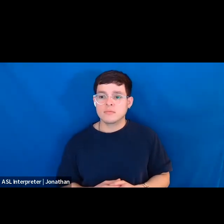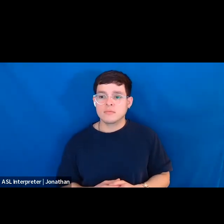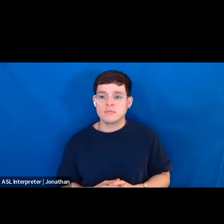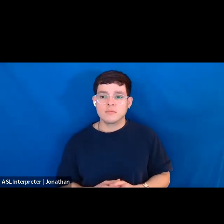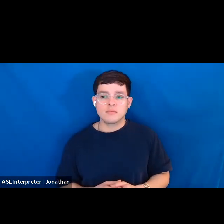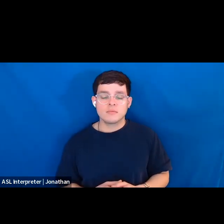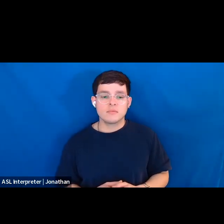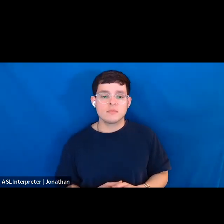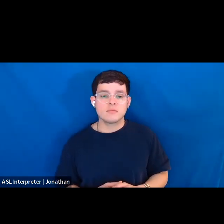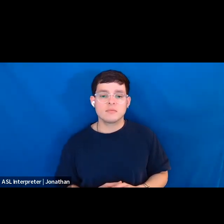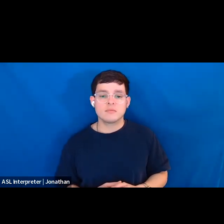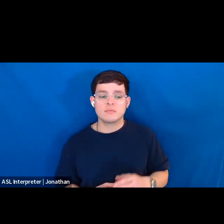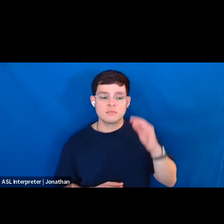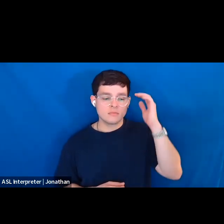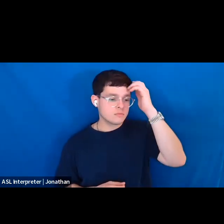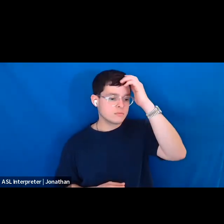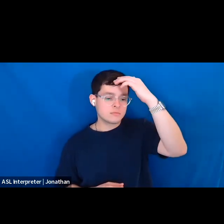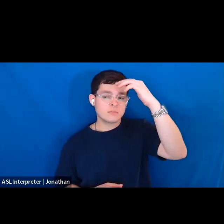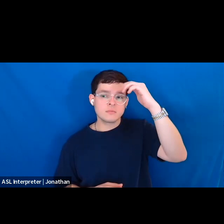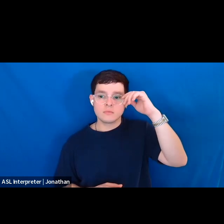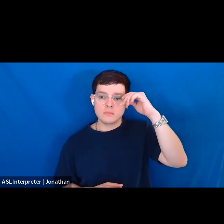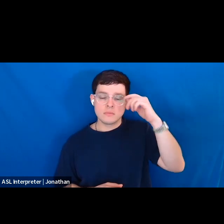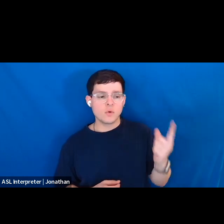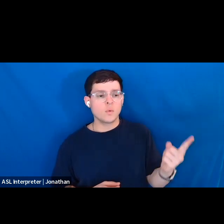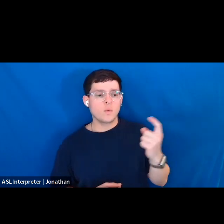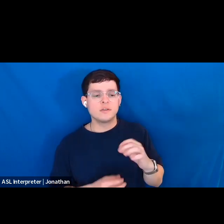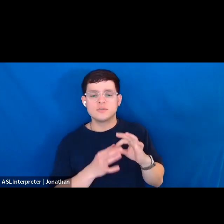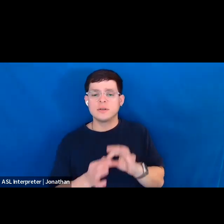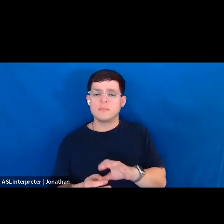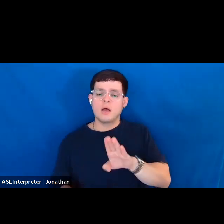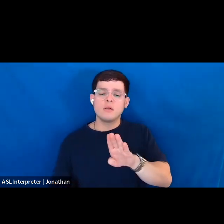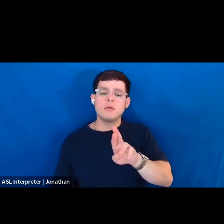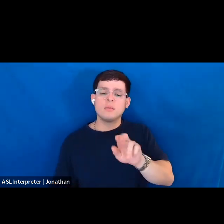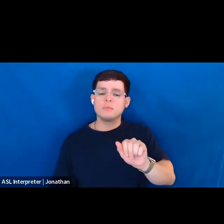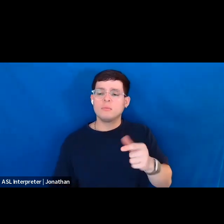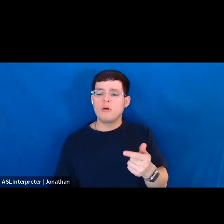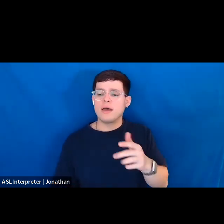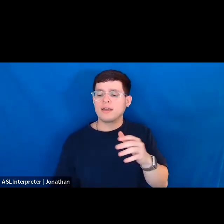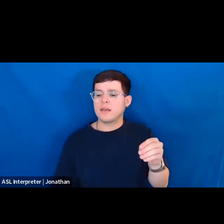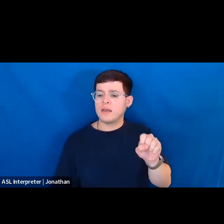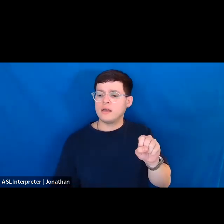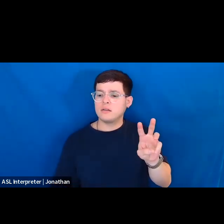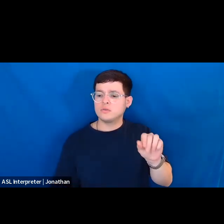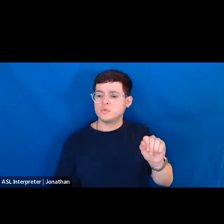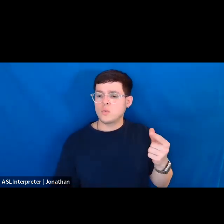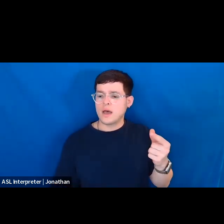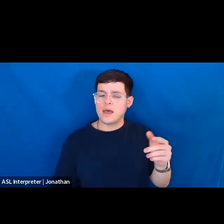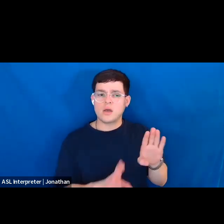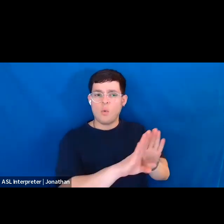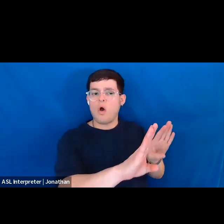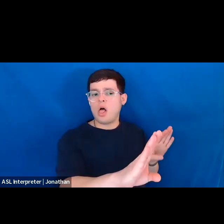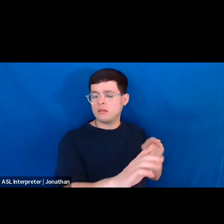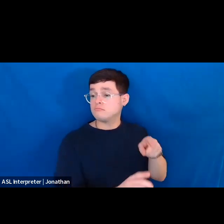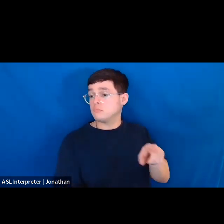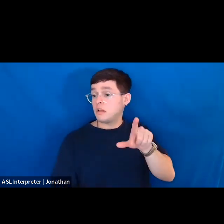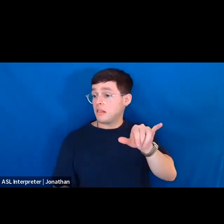We had a question earlier about the brag and swag wall, and this is something that Lisette has talked about before, so I'm going